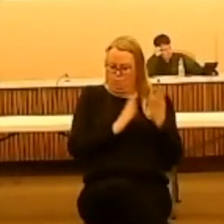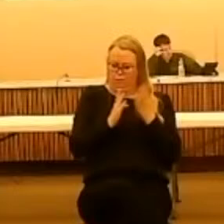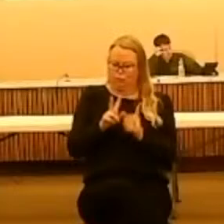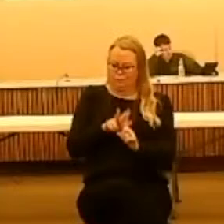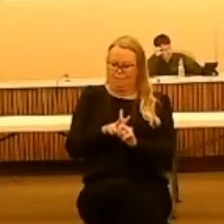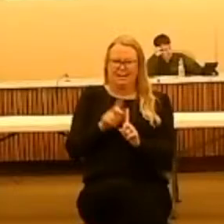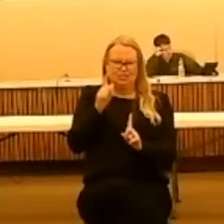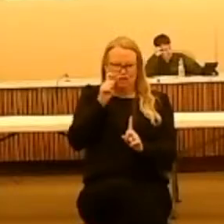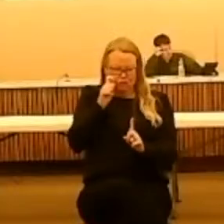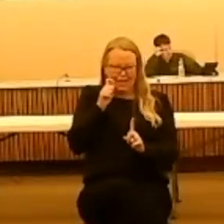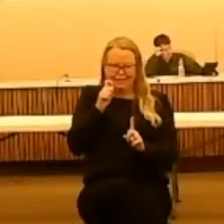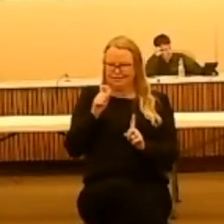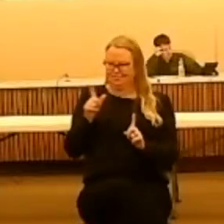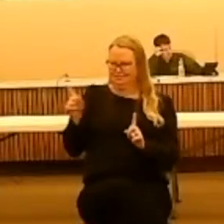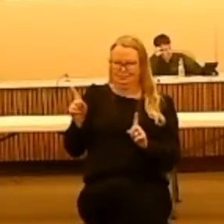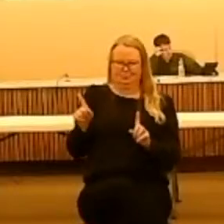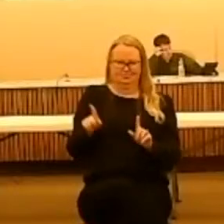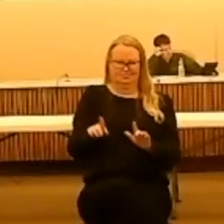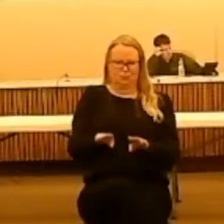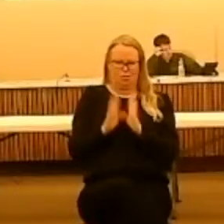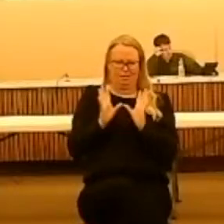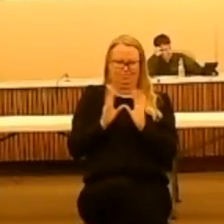hearing, public hearing.